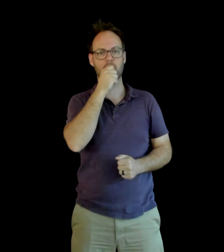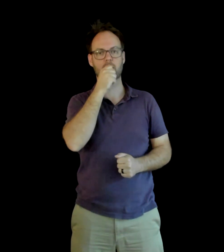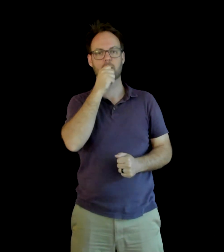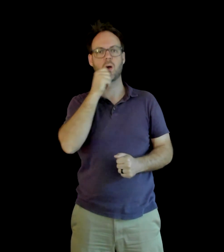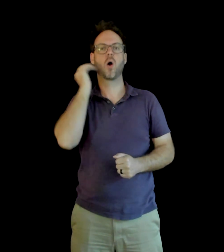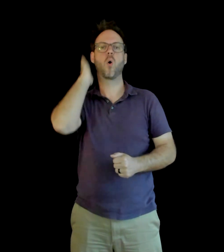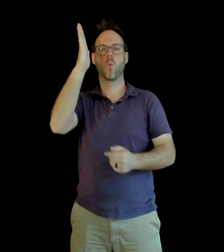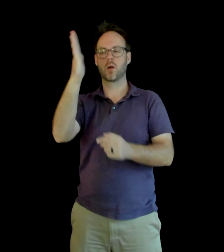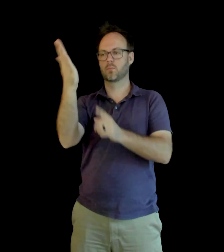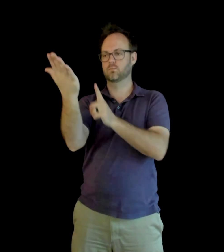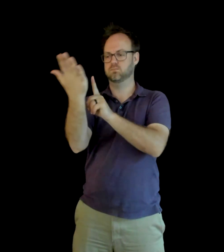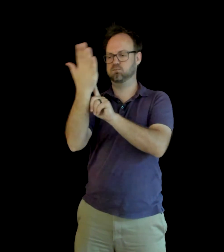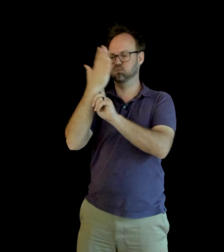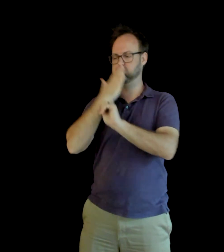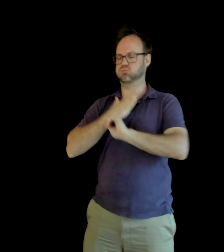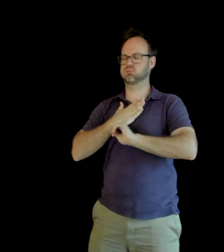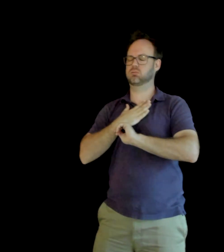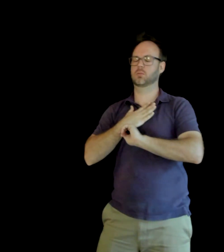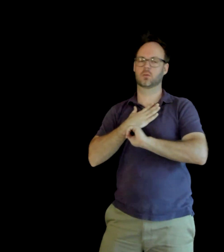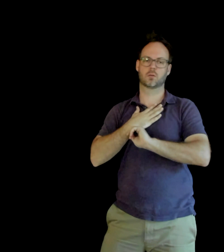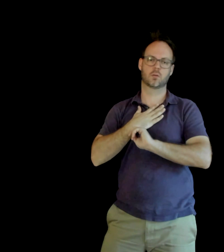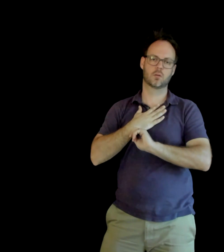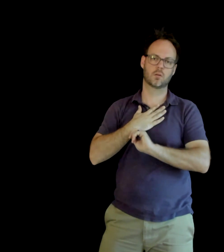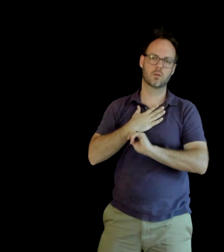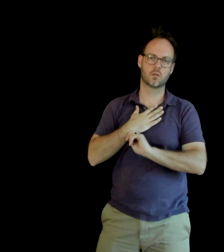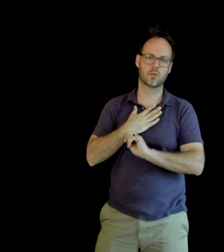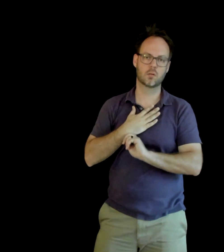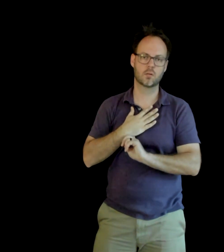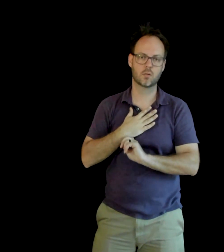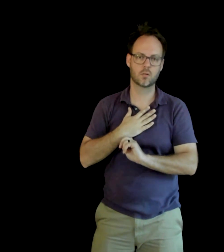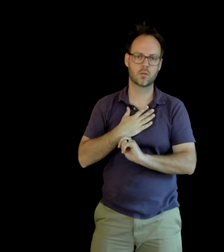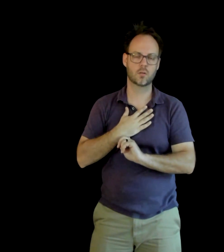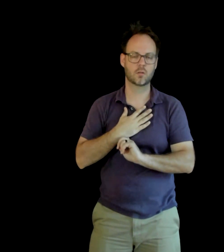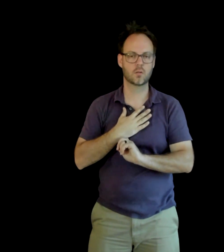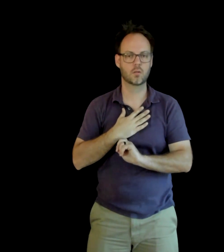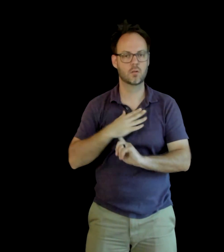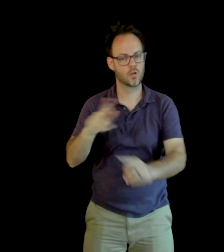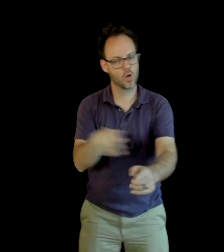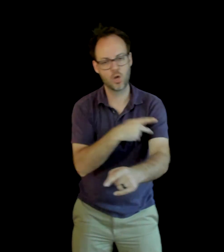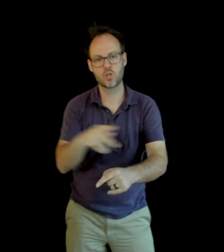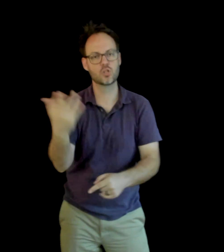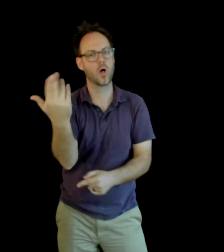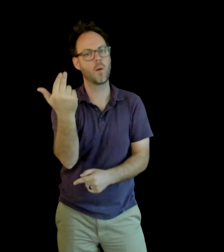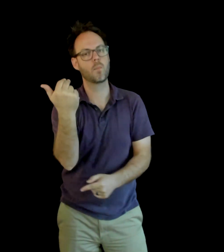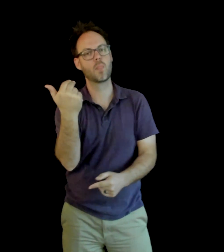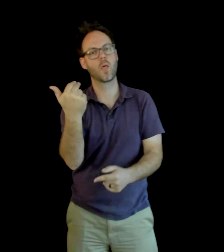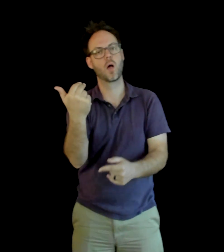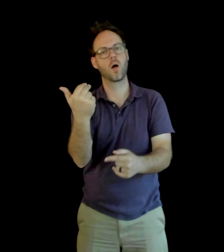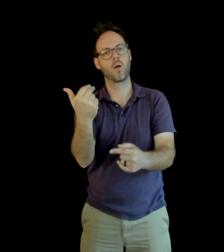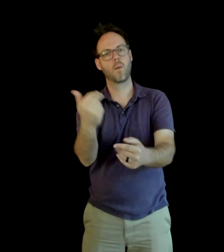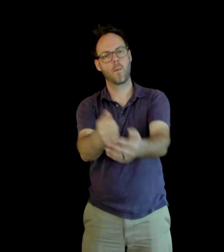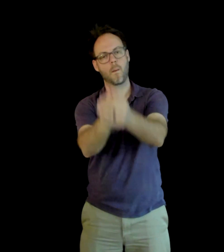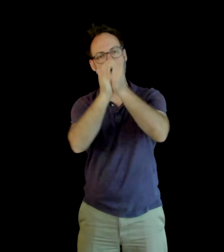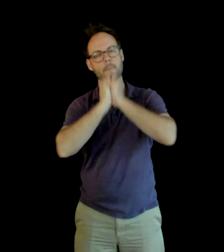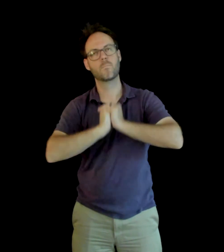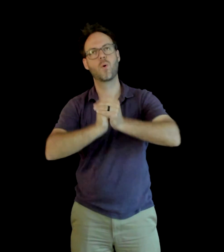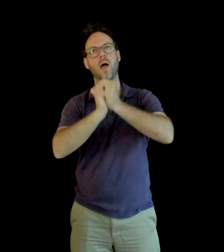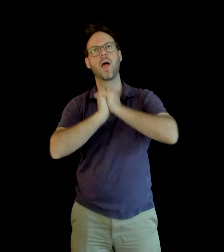suffering are going to crush him. Psalm 13 is a prayer of